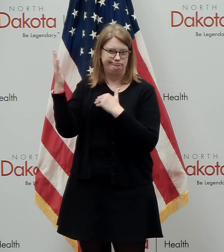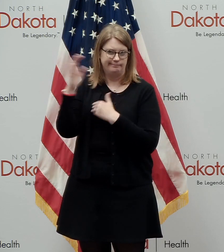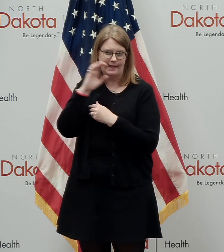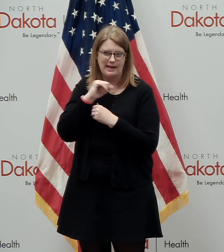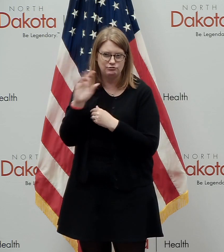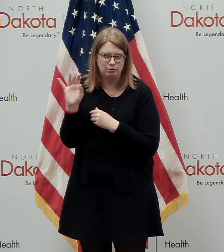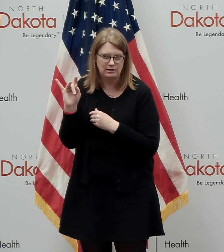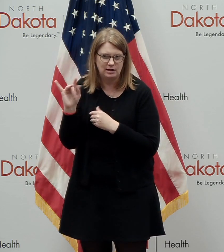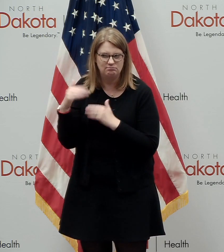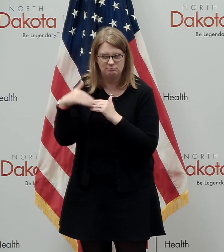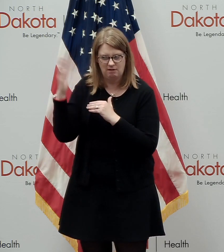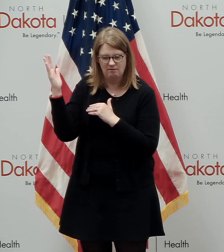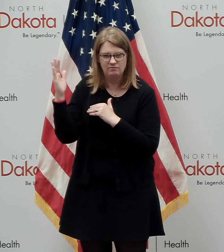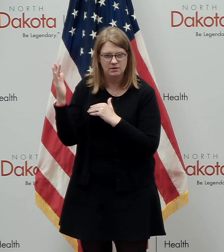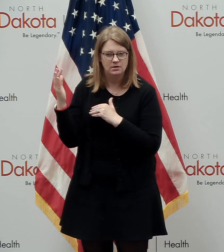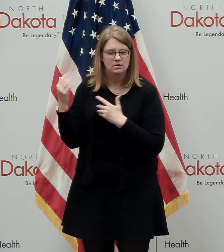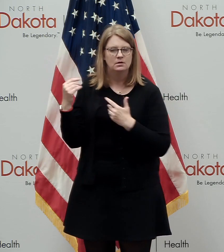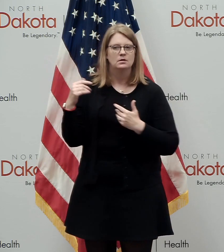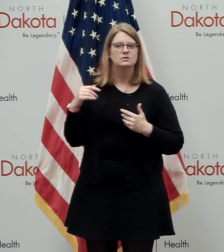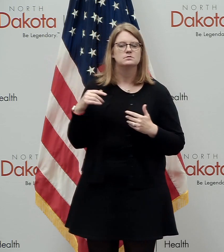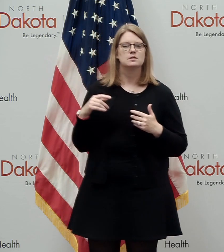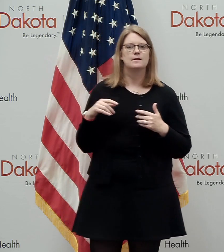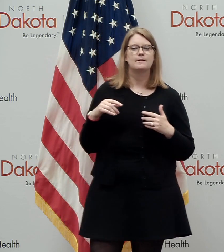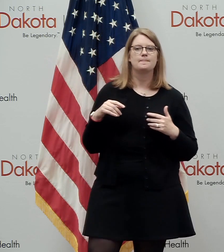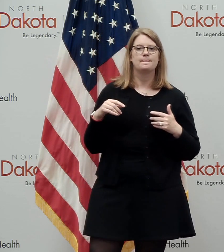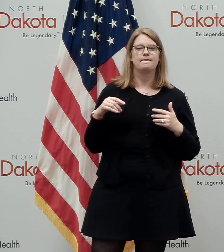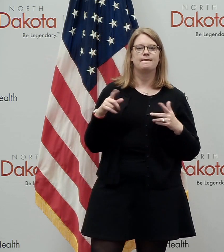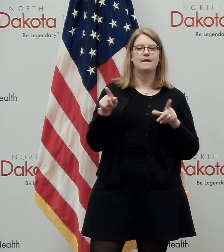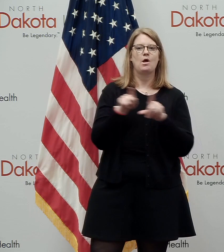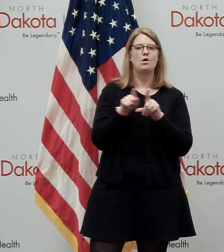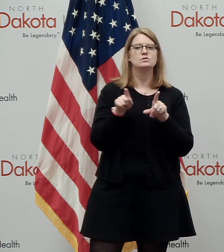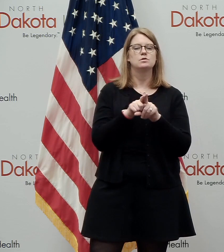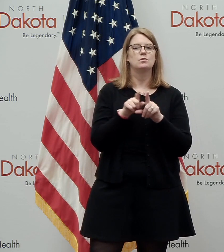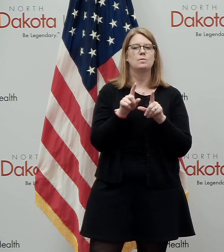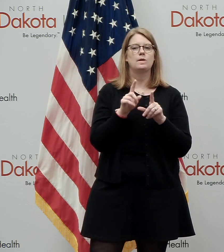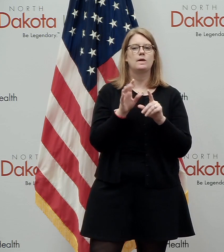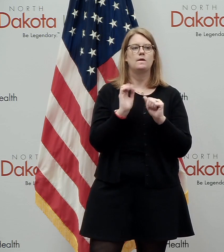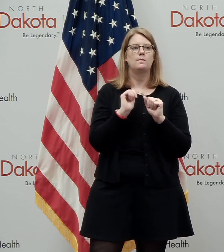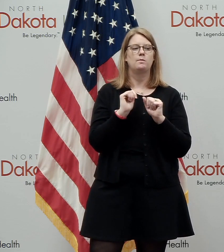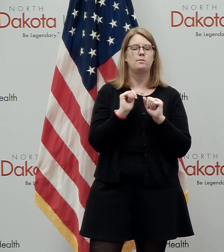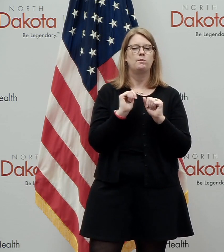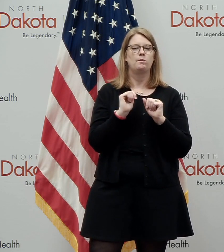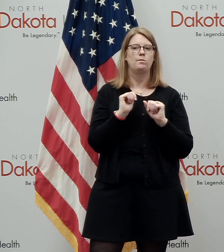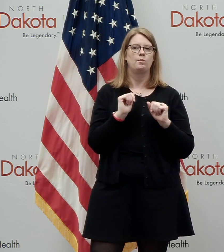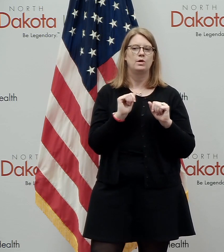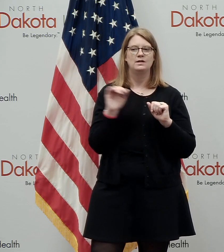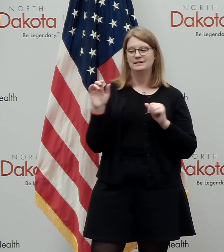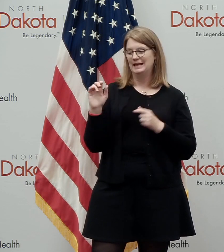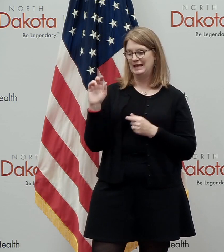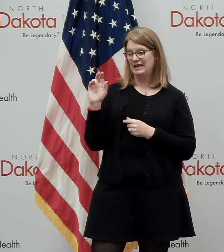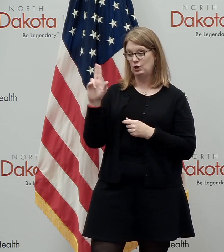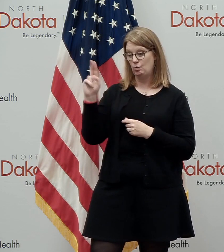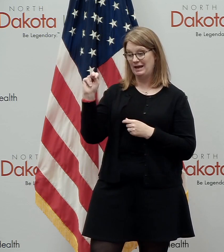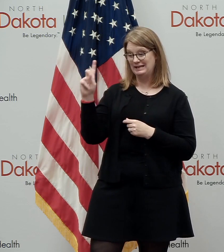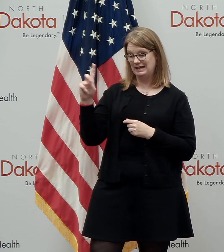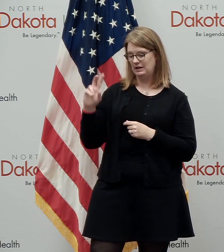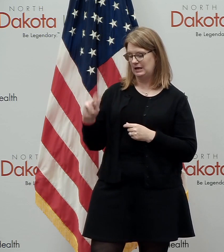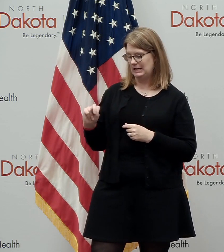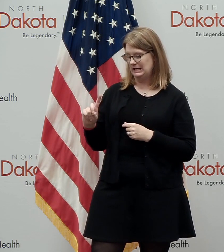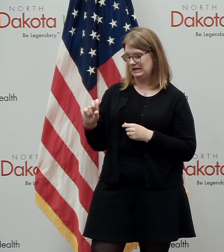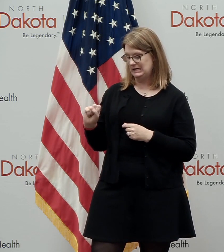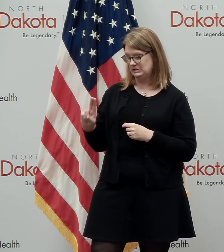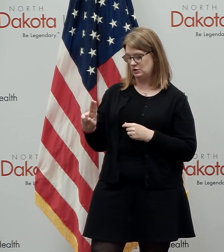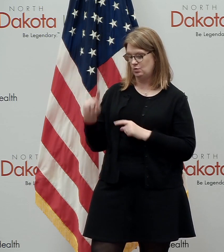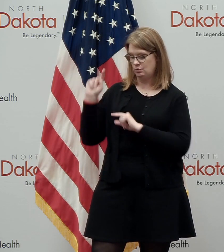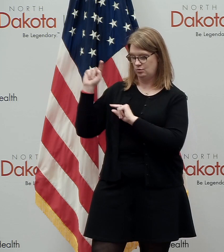adults and over 18. So that's one. And then also we've got the issue that at least at NDSU and UND, which were